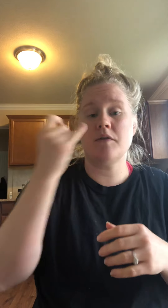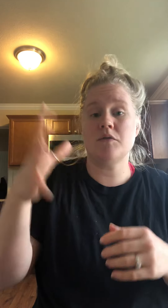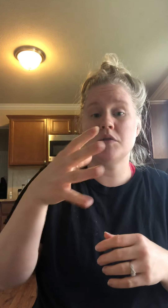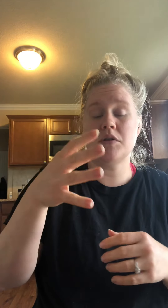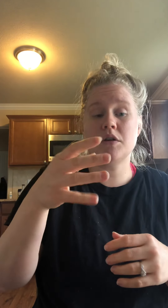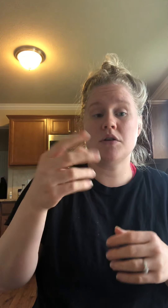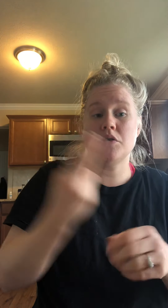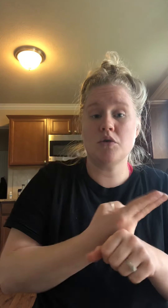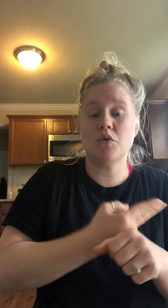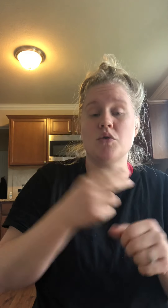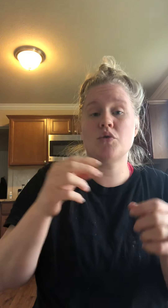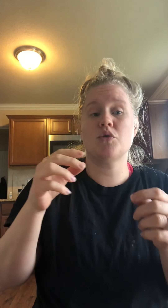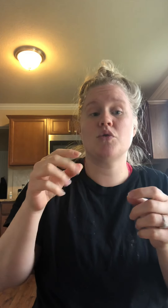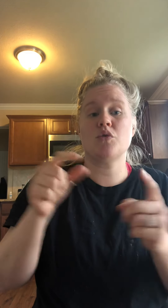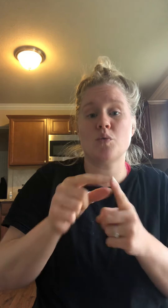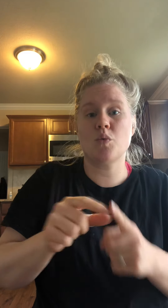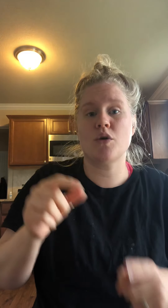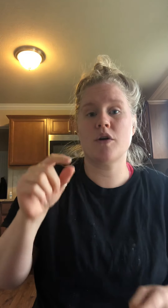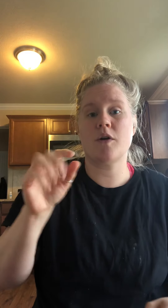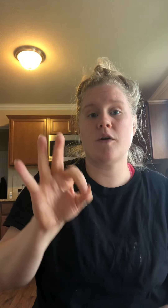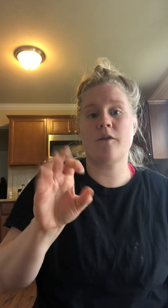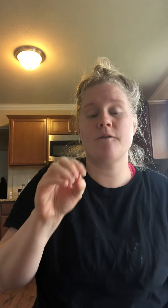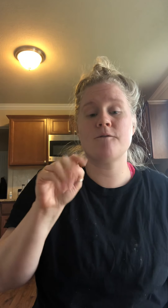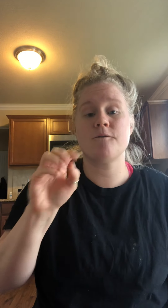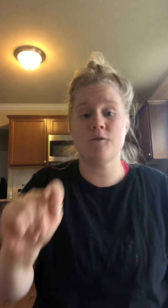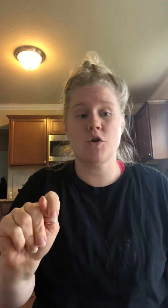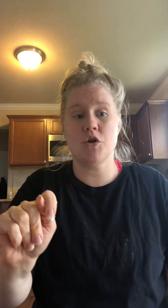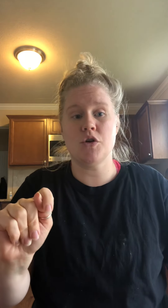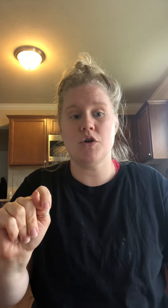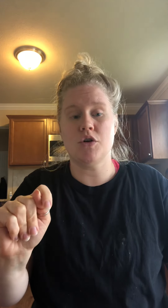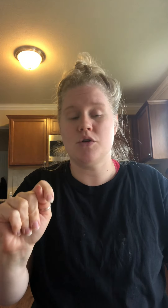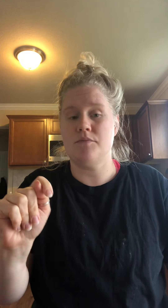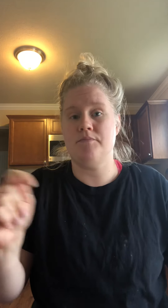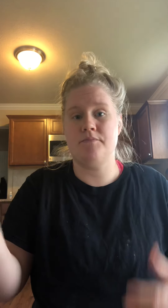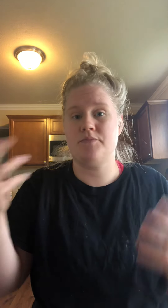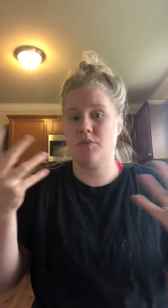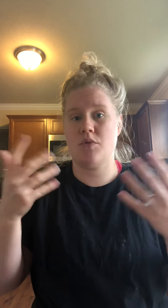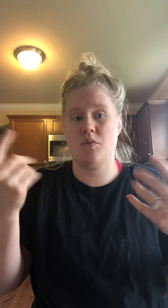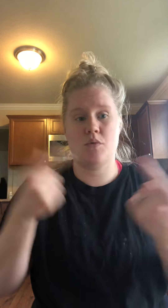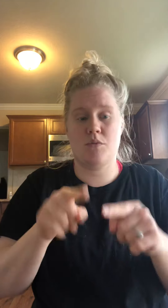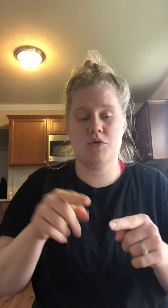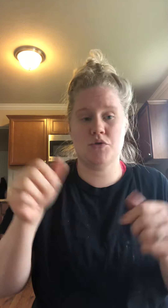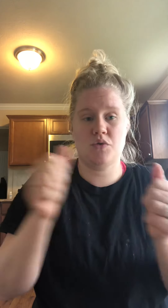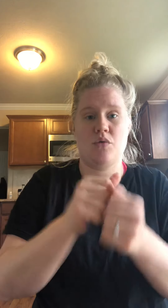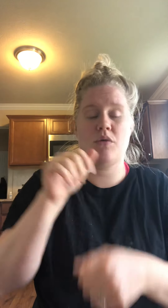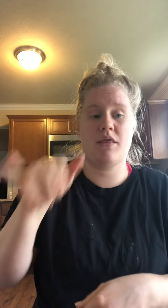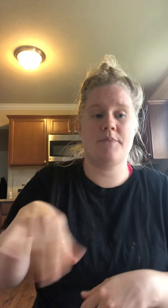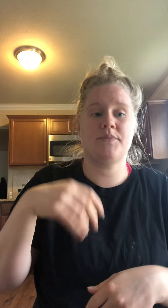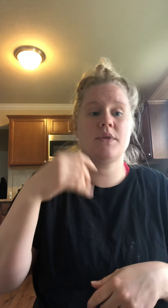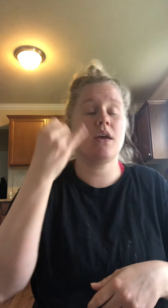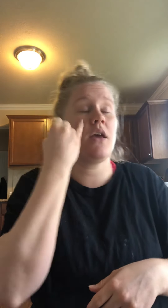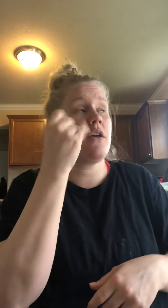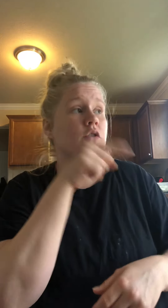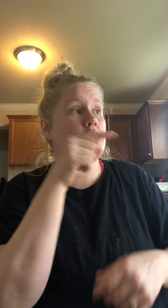how do we get to the plural as feet? What's the deal with that? So if you look at a lot of Germanic languages that are around today, you